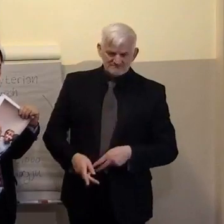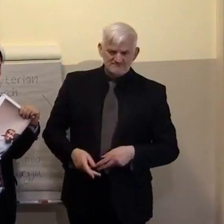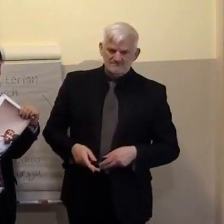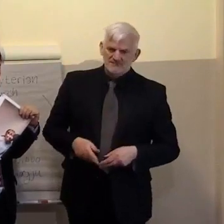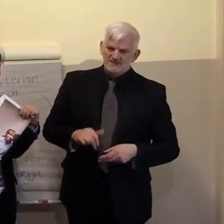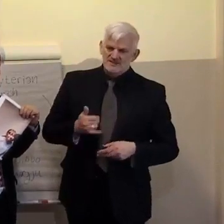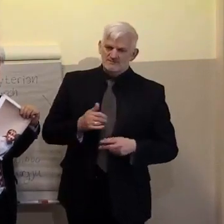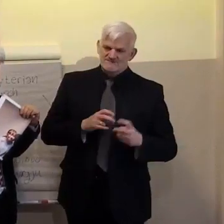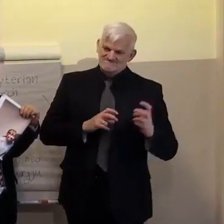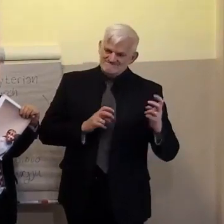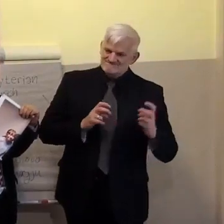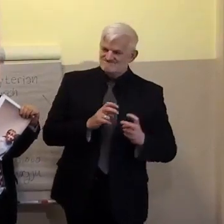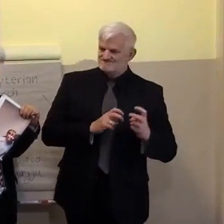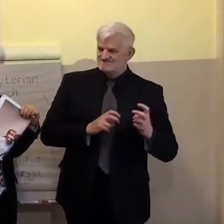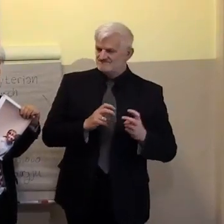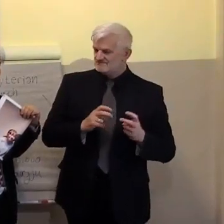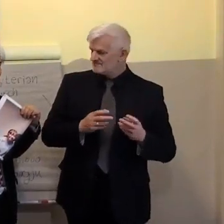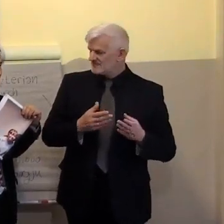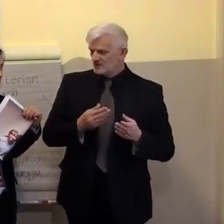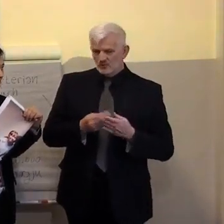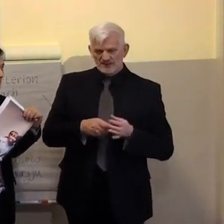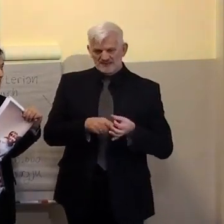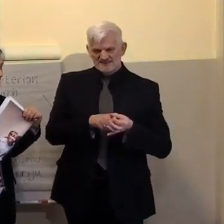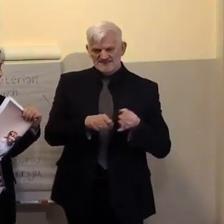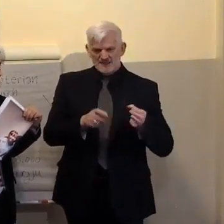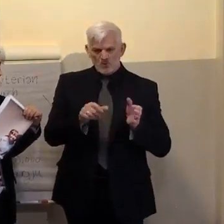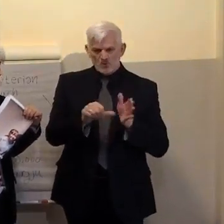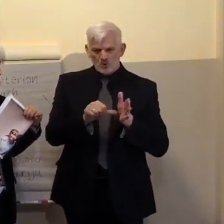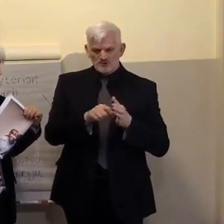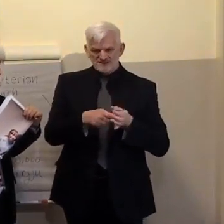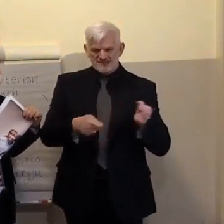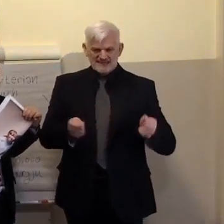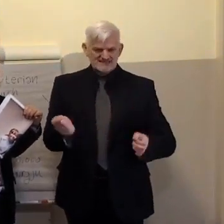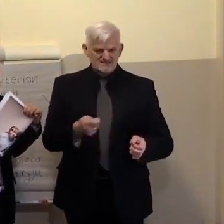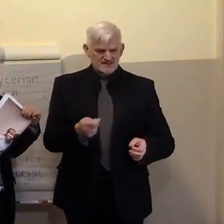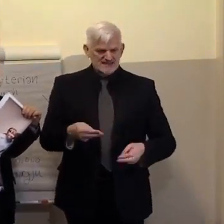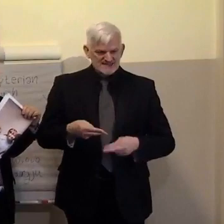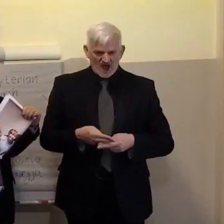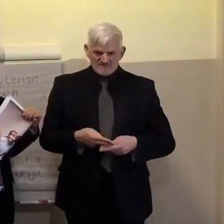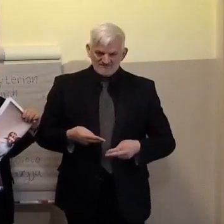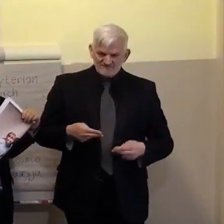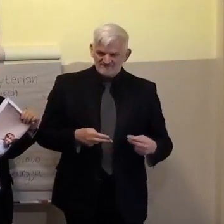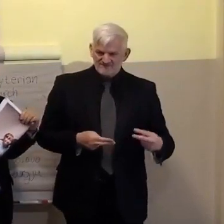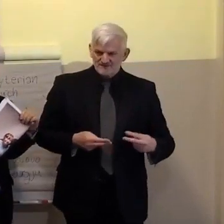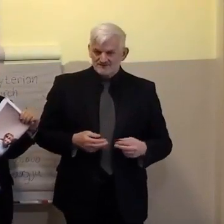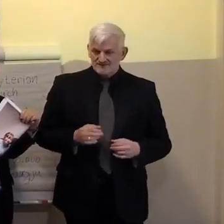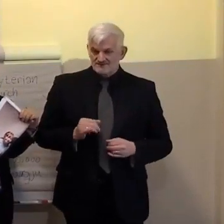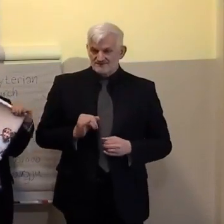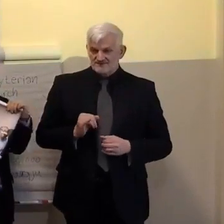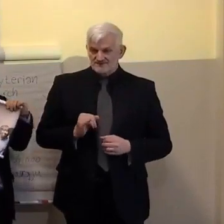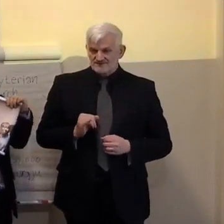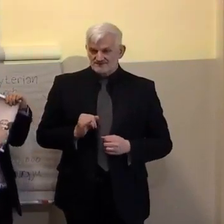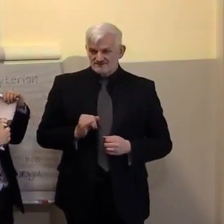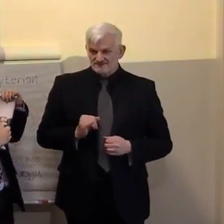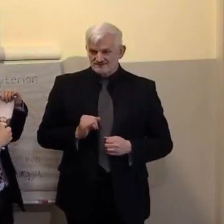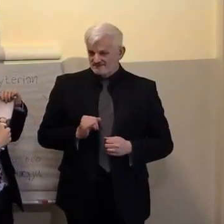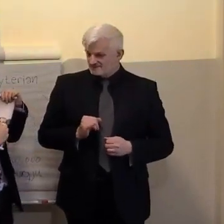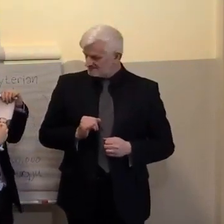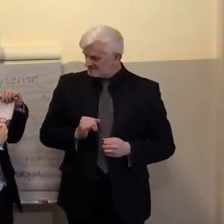with stick, knife, very severely. She was not very happy with